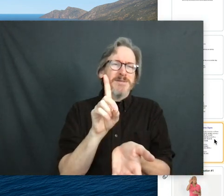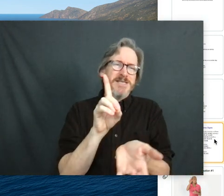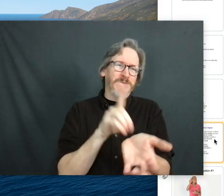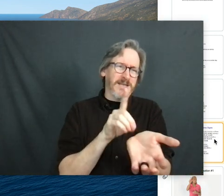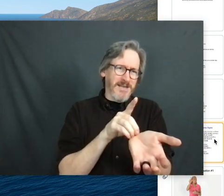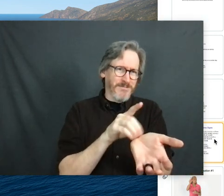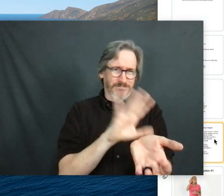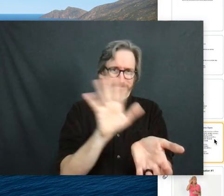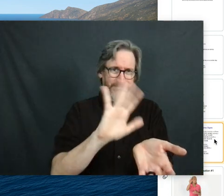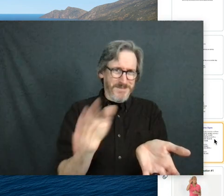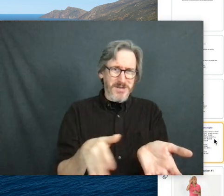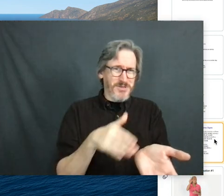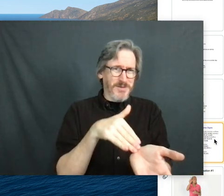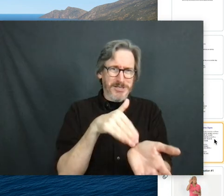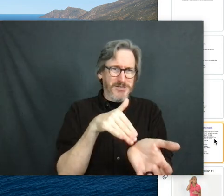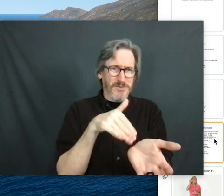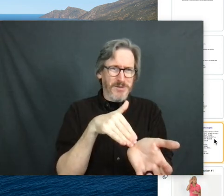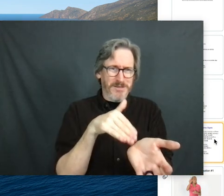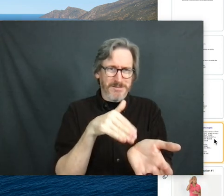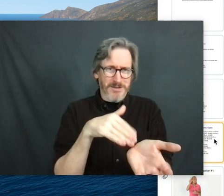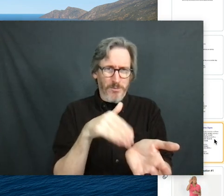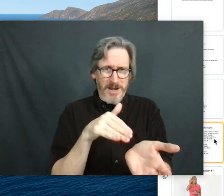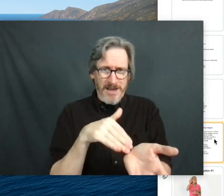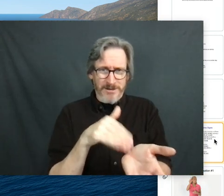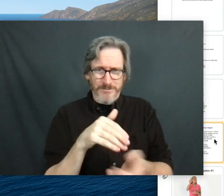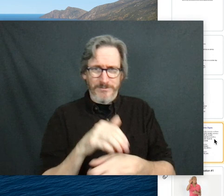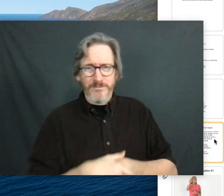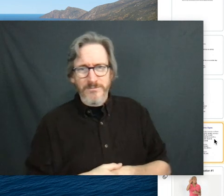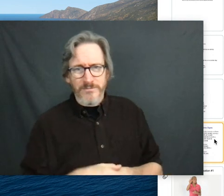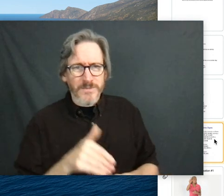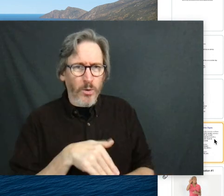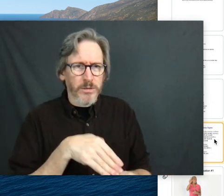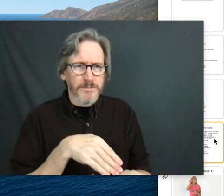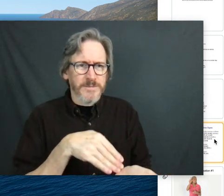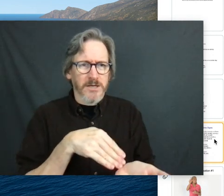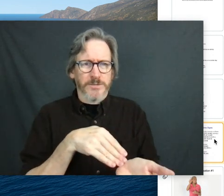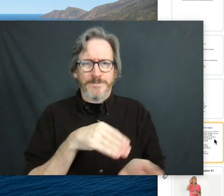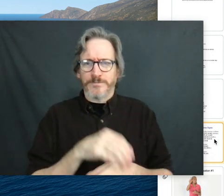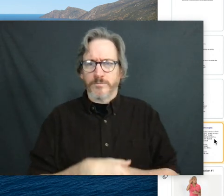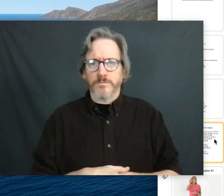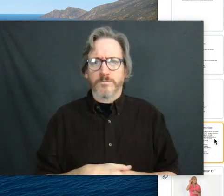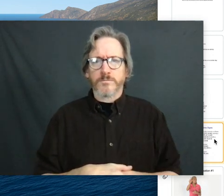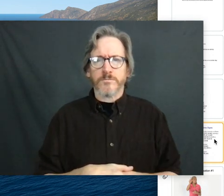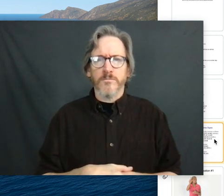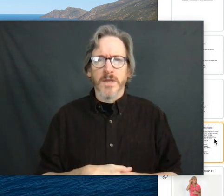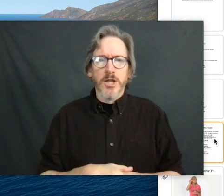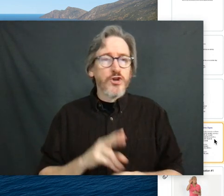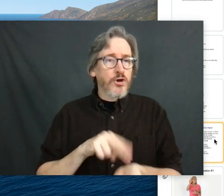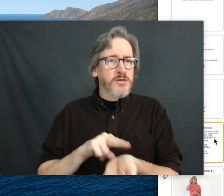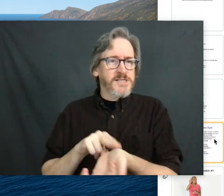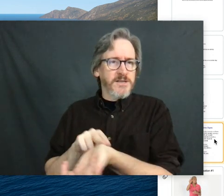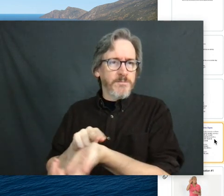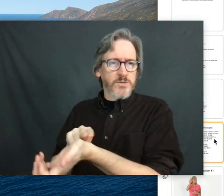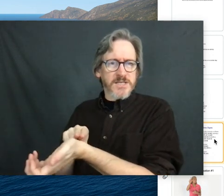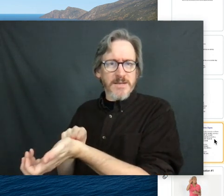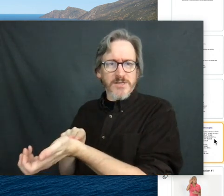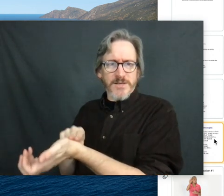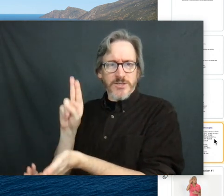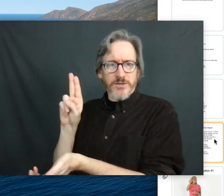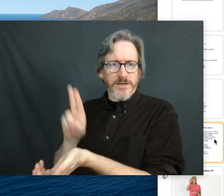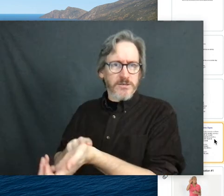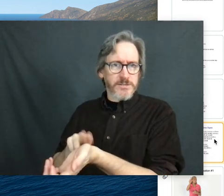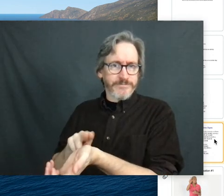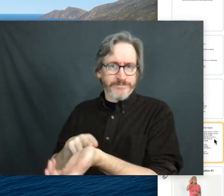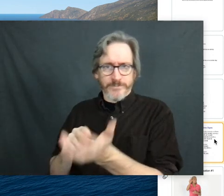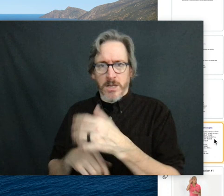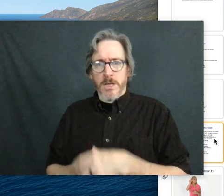You'll sometimes see it with a D. Don't do it. Just do it with the open hand. Or doctor. Nurse, most of the time you see with